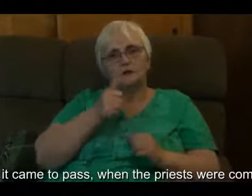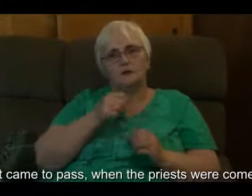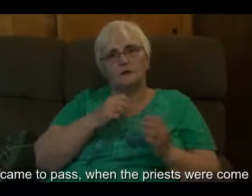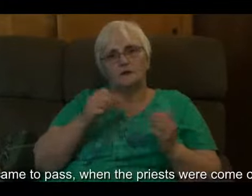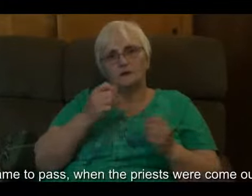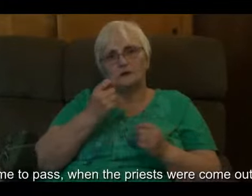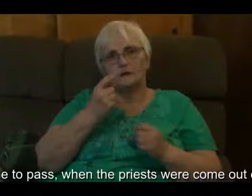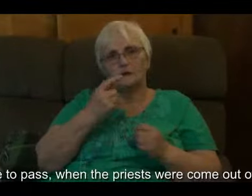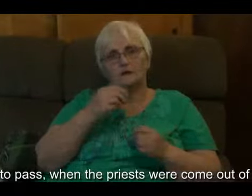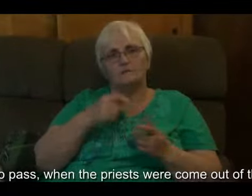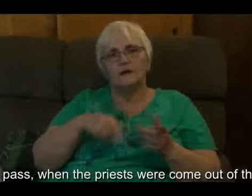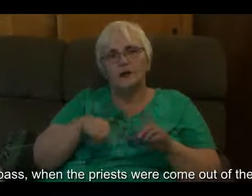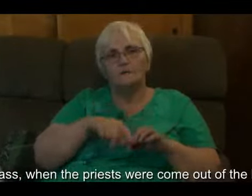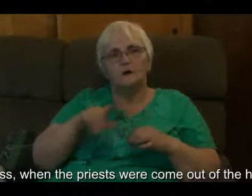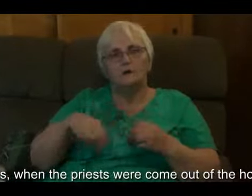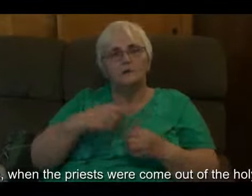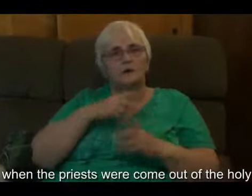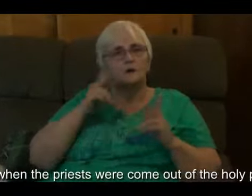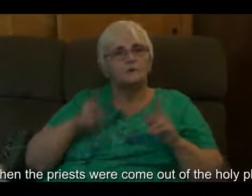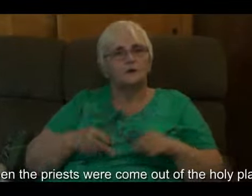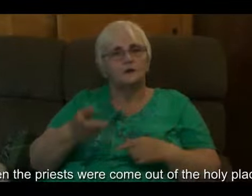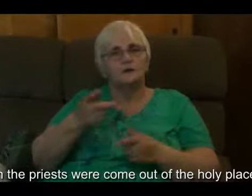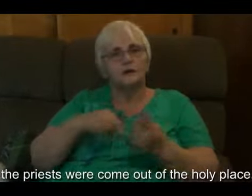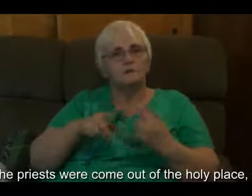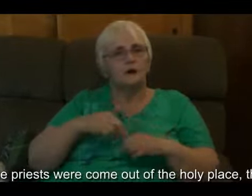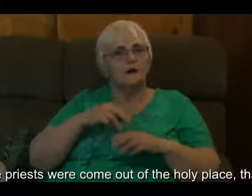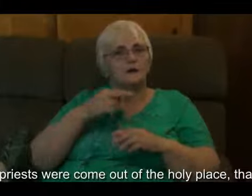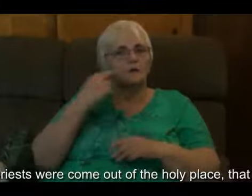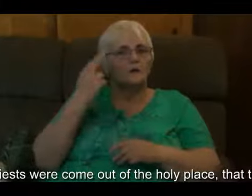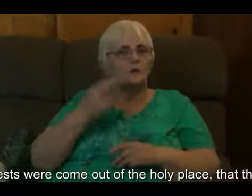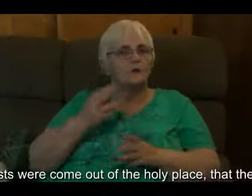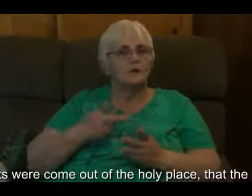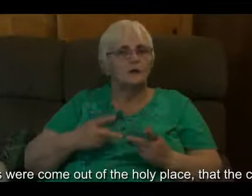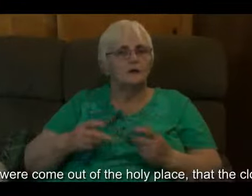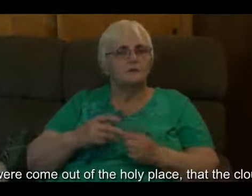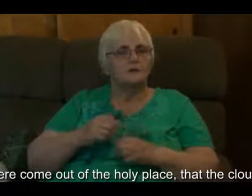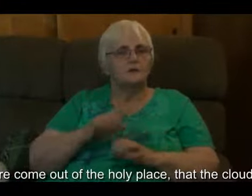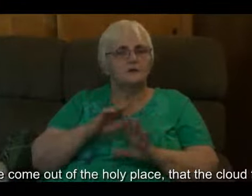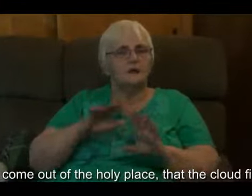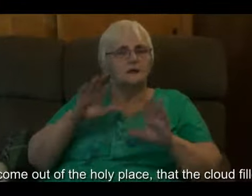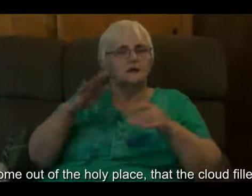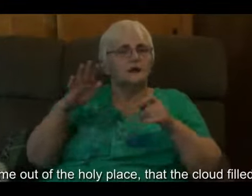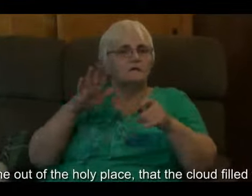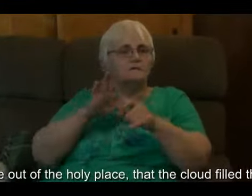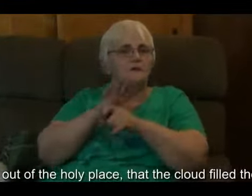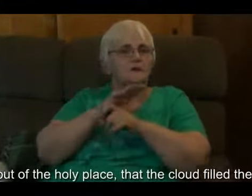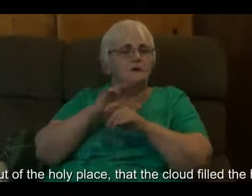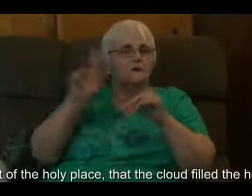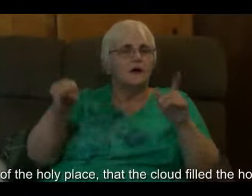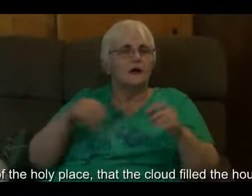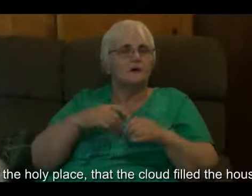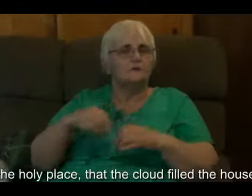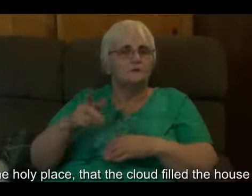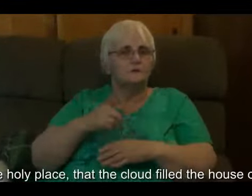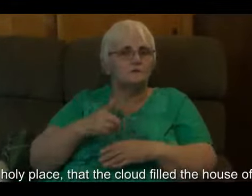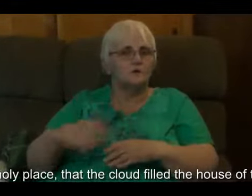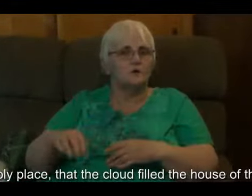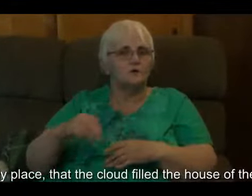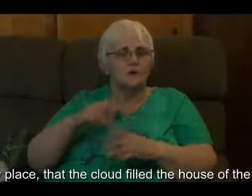It came to pass when the priest came out of the holy place that the cloud filled the house of the Lord, so that the priest could not